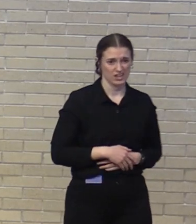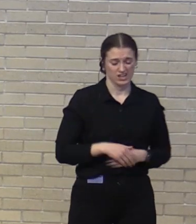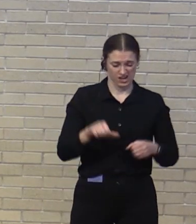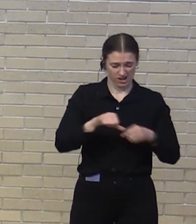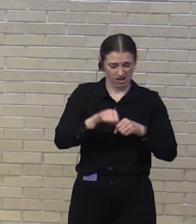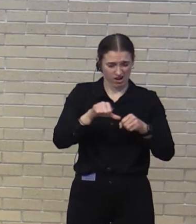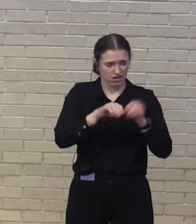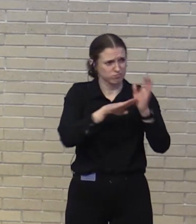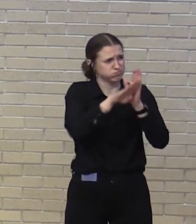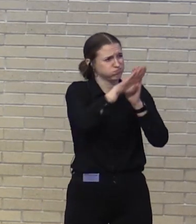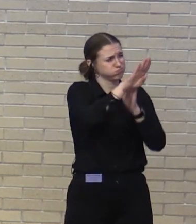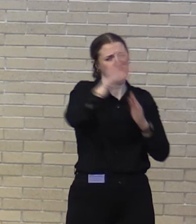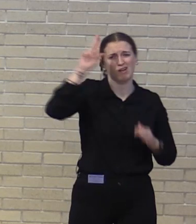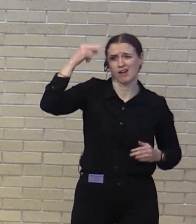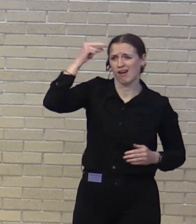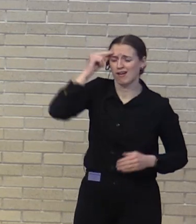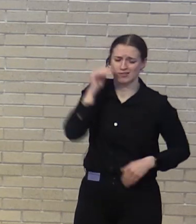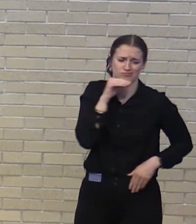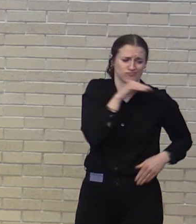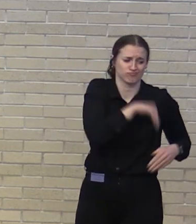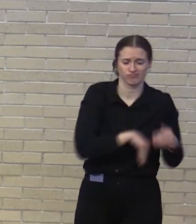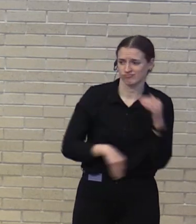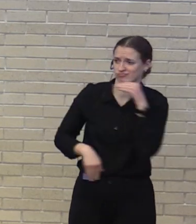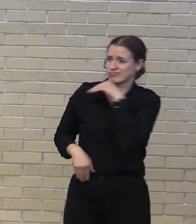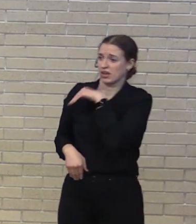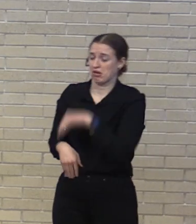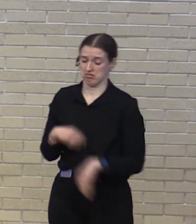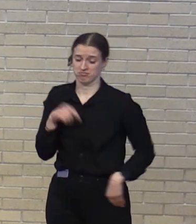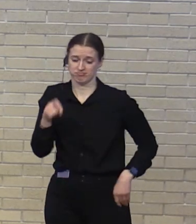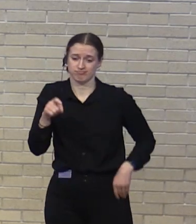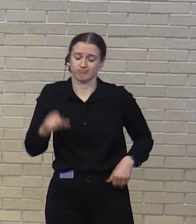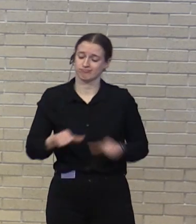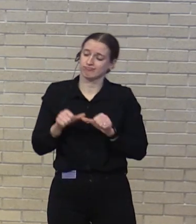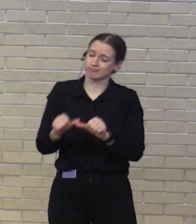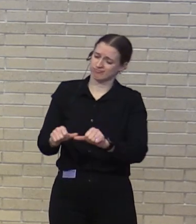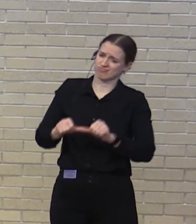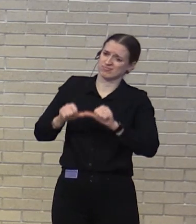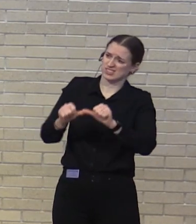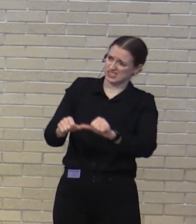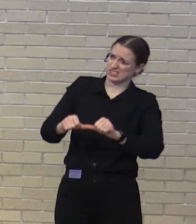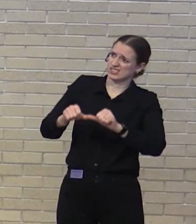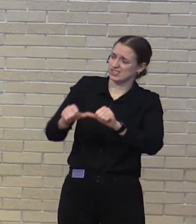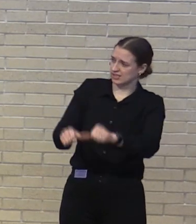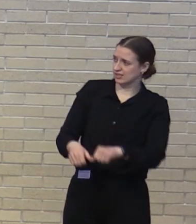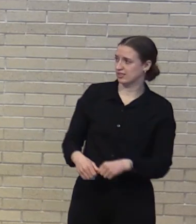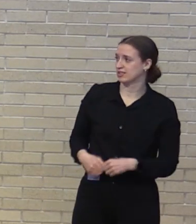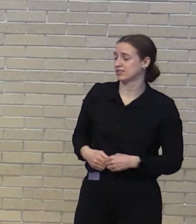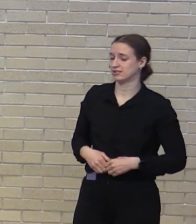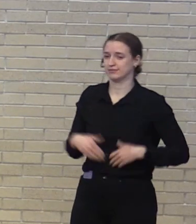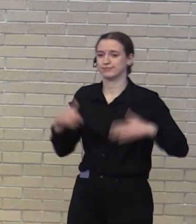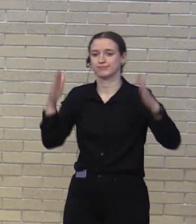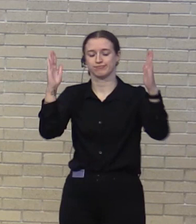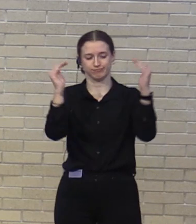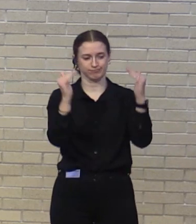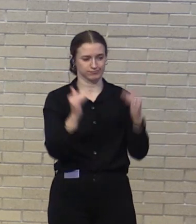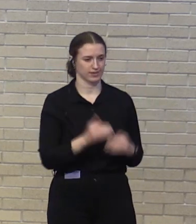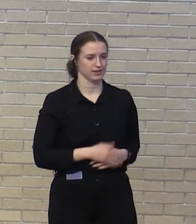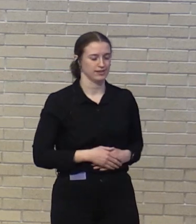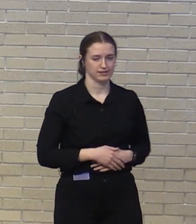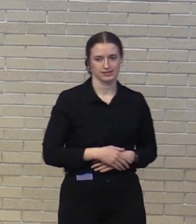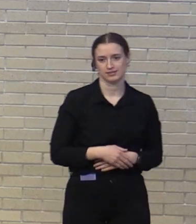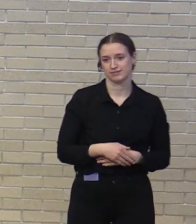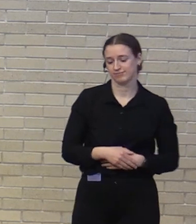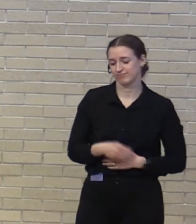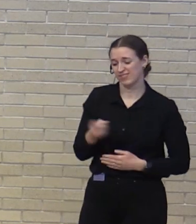on lying, but we've got to keep on surviving. Oh, yeah, there's hope.